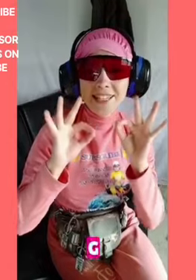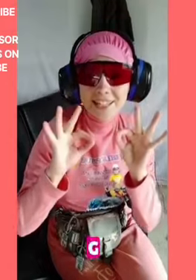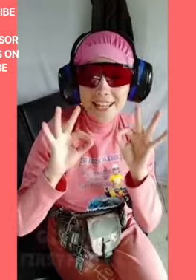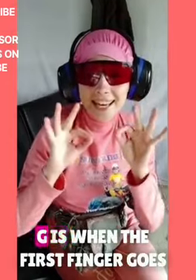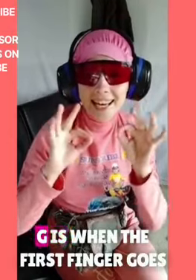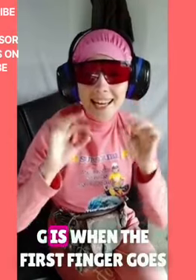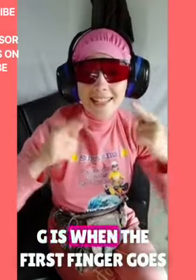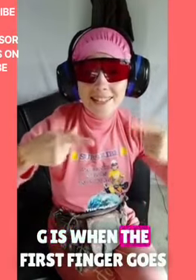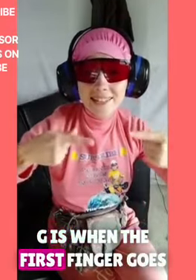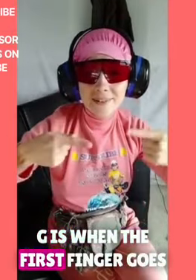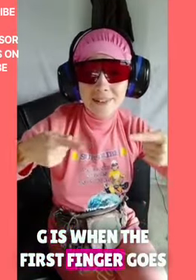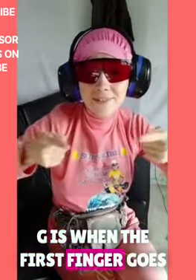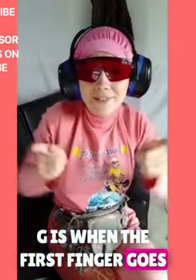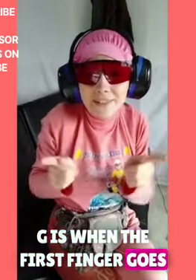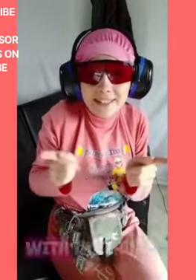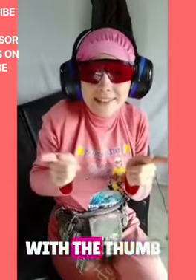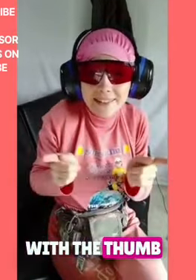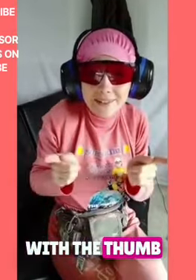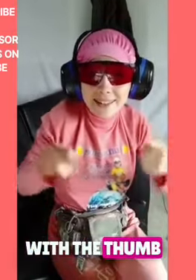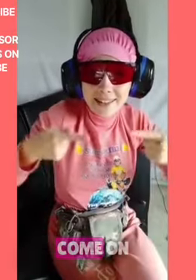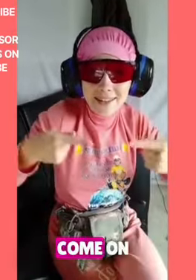G. G is when the first finger goes with the thumb. Come on.